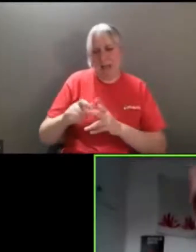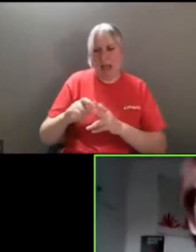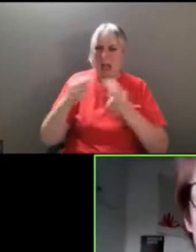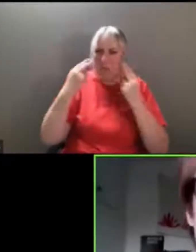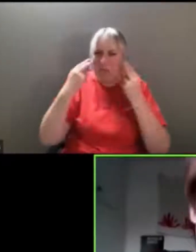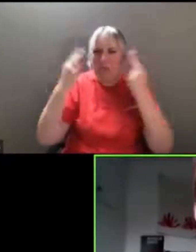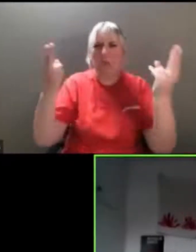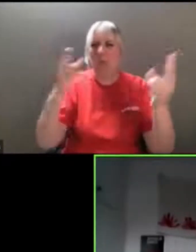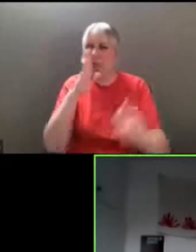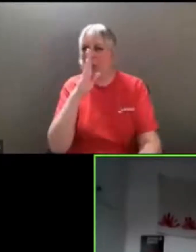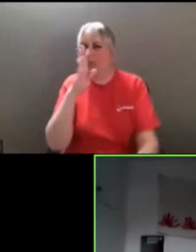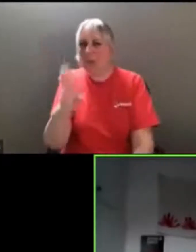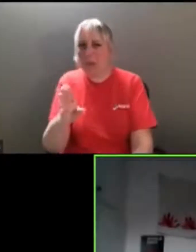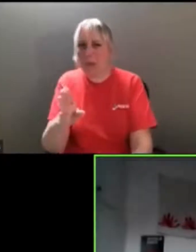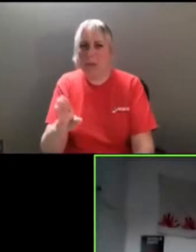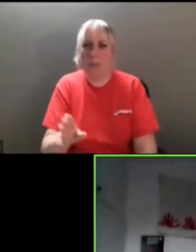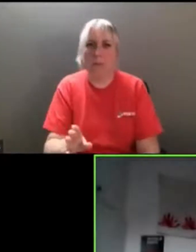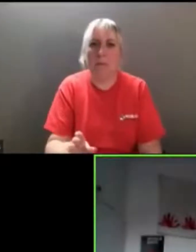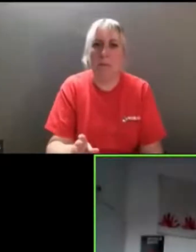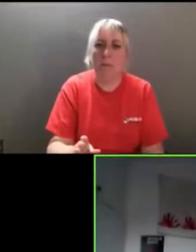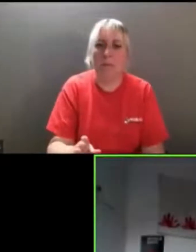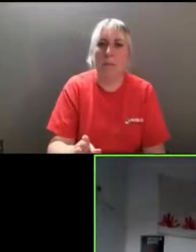used to describe us. But